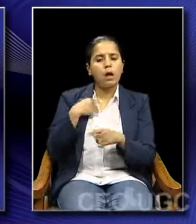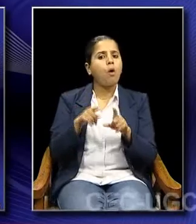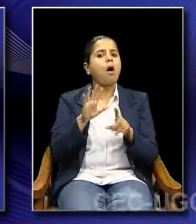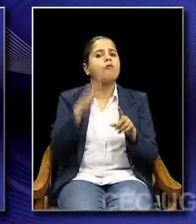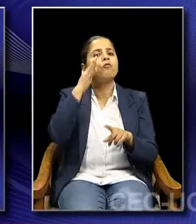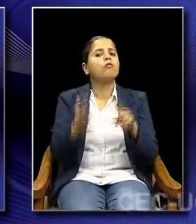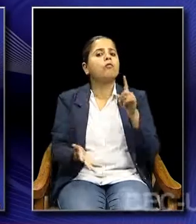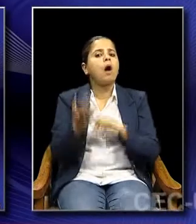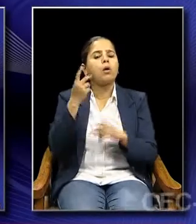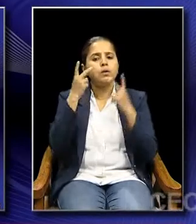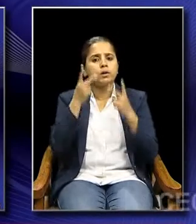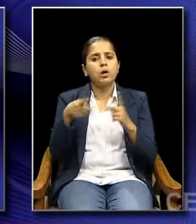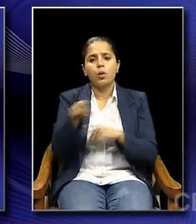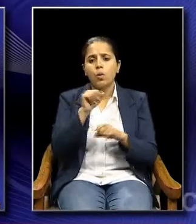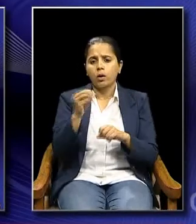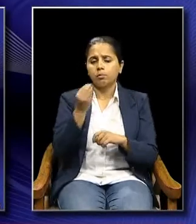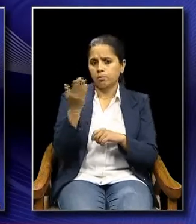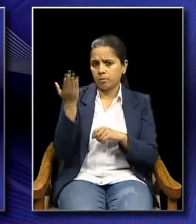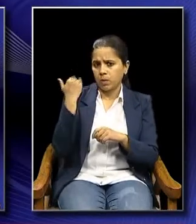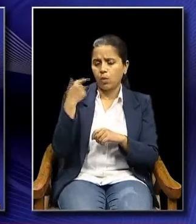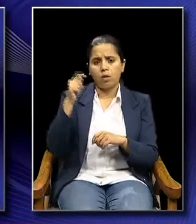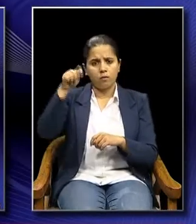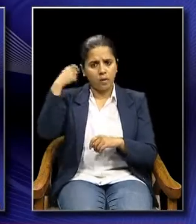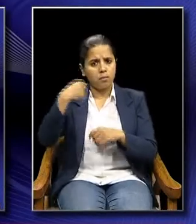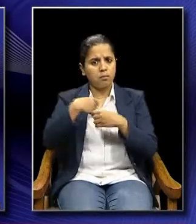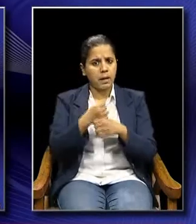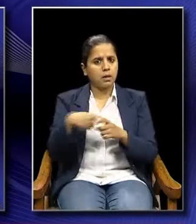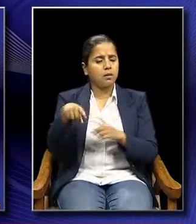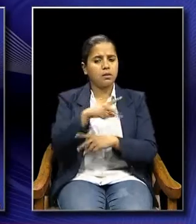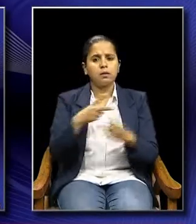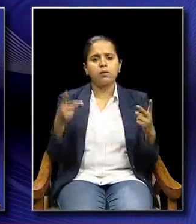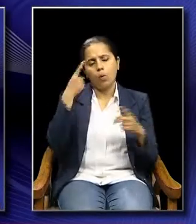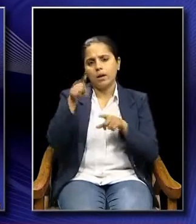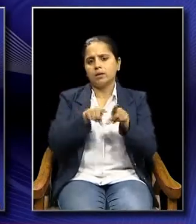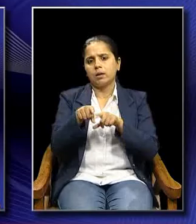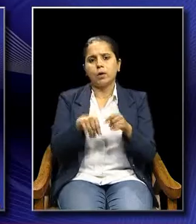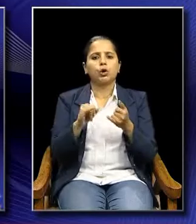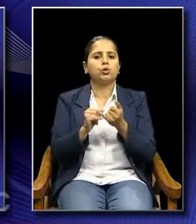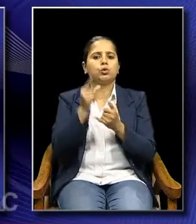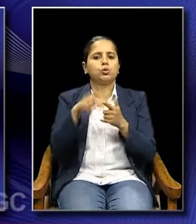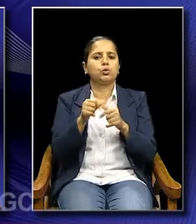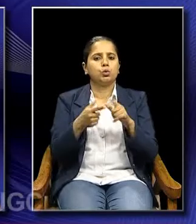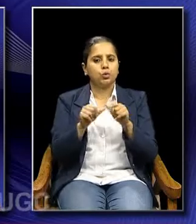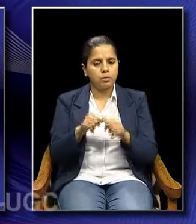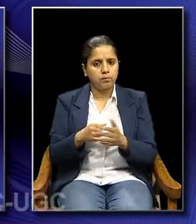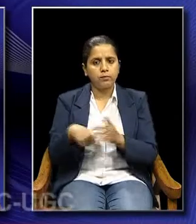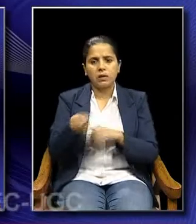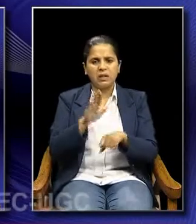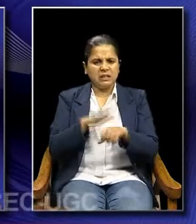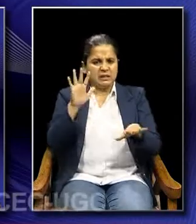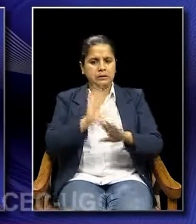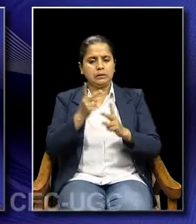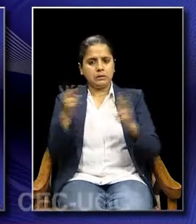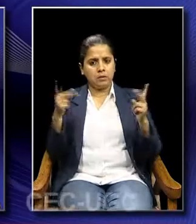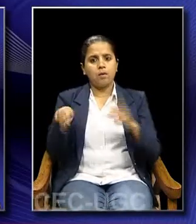find that his later films, they were also in a way, for example, Sujata, for example, was dealing with untouchability, which we